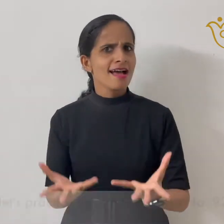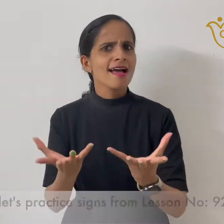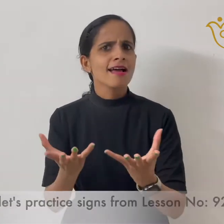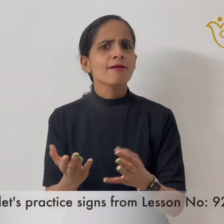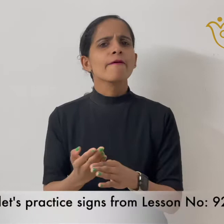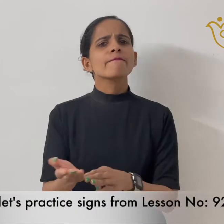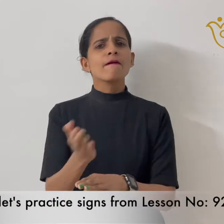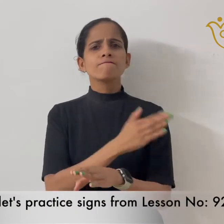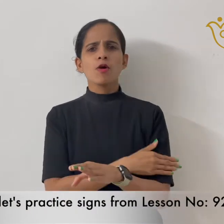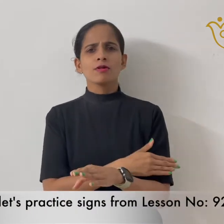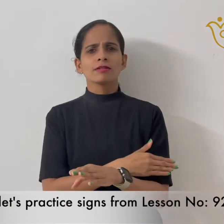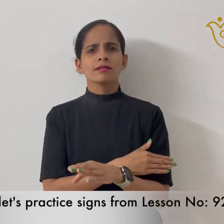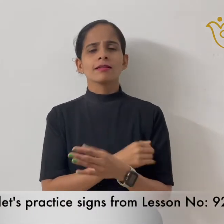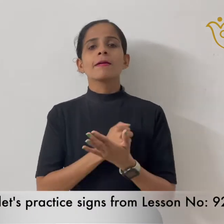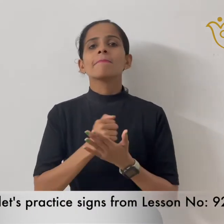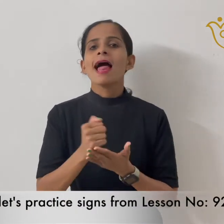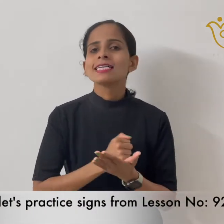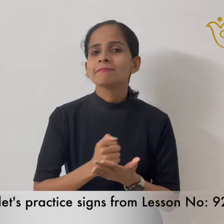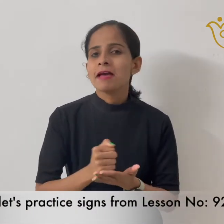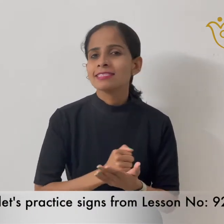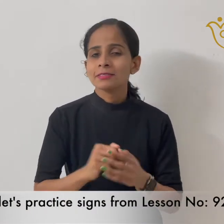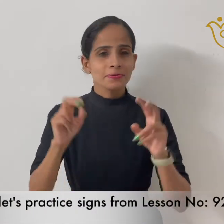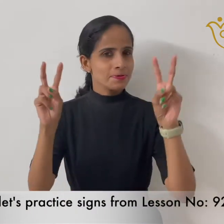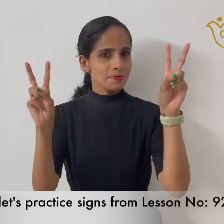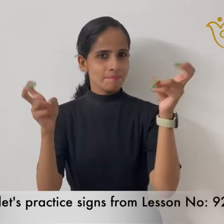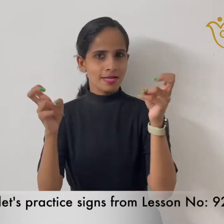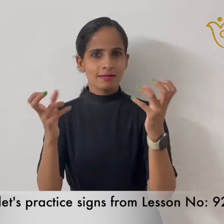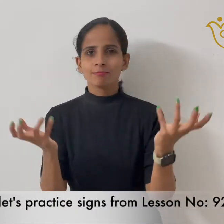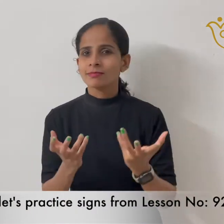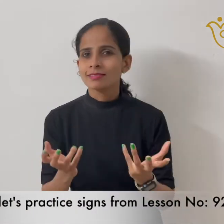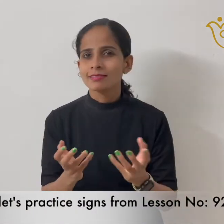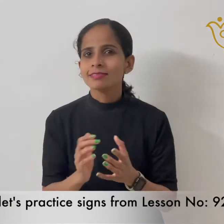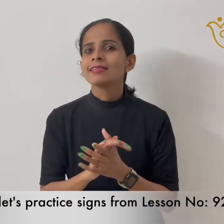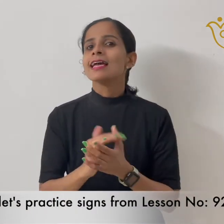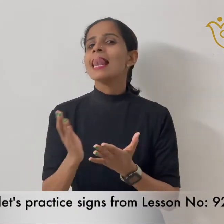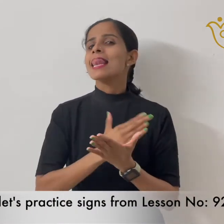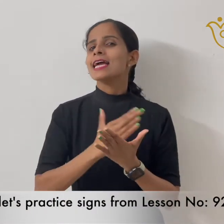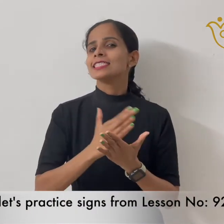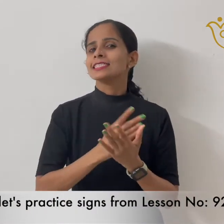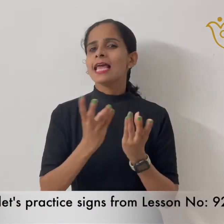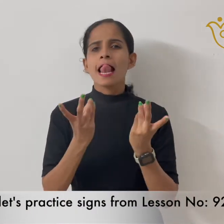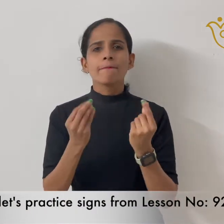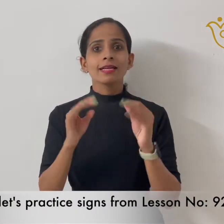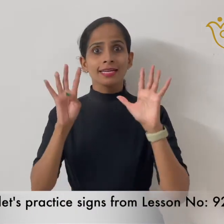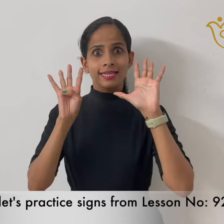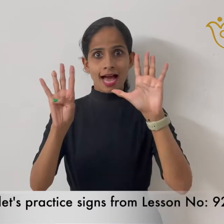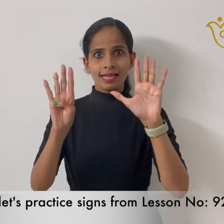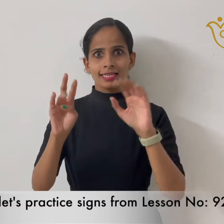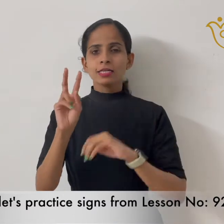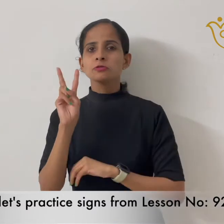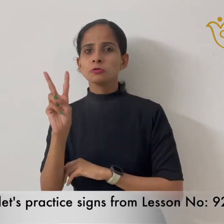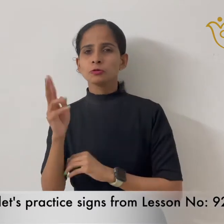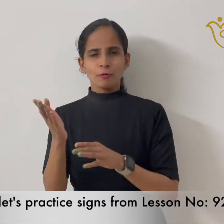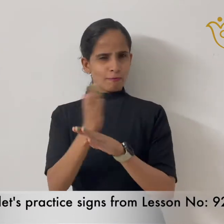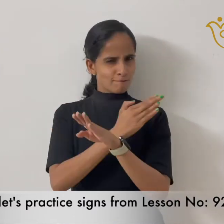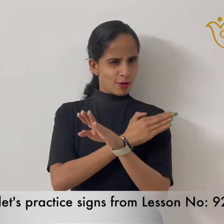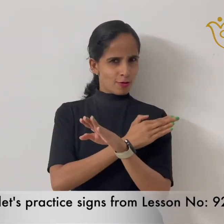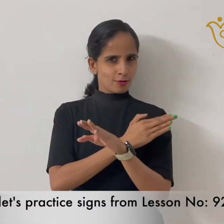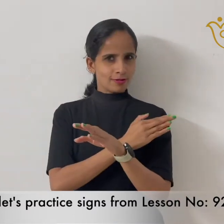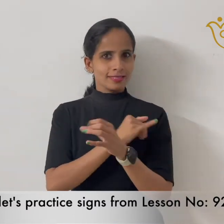Before we start, let's practice signs from lesson number 92 that